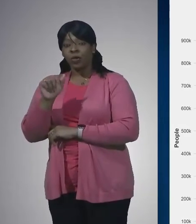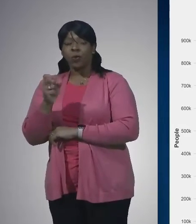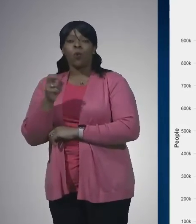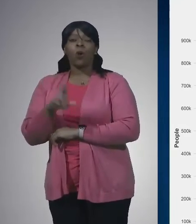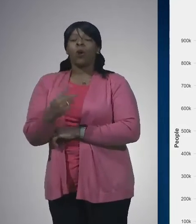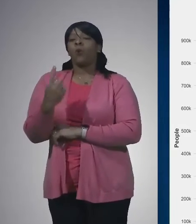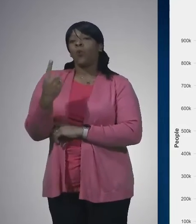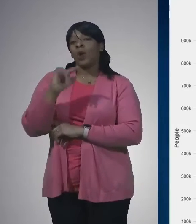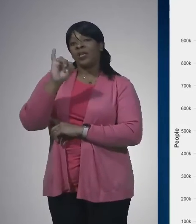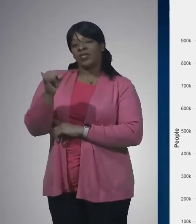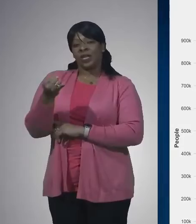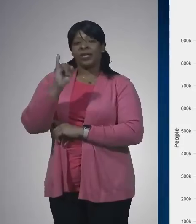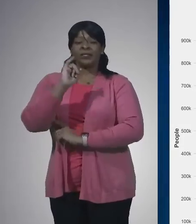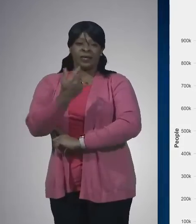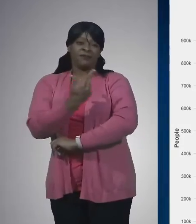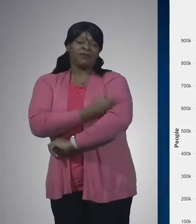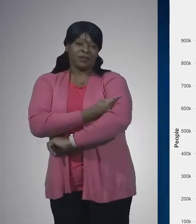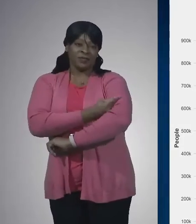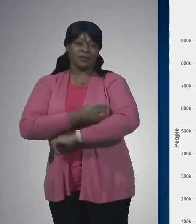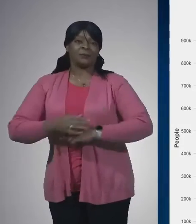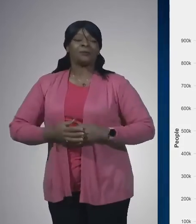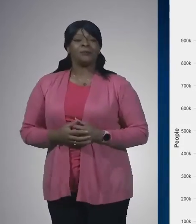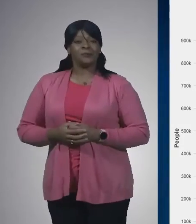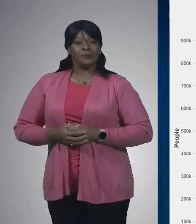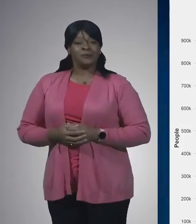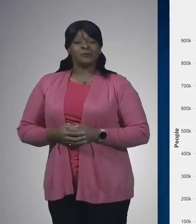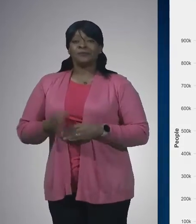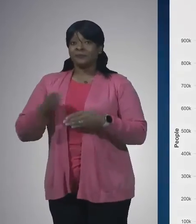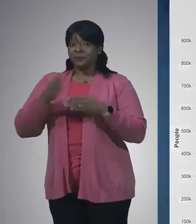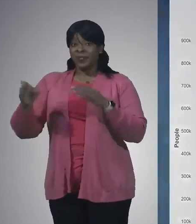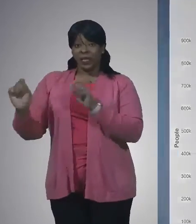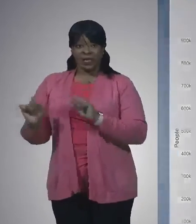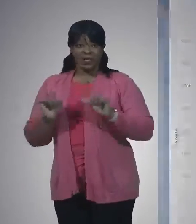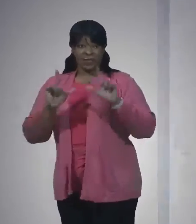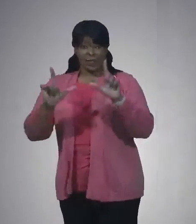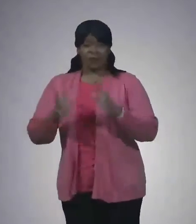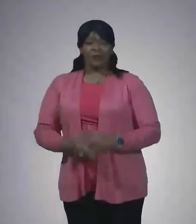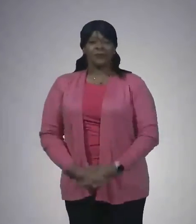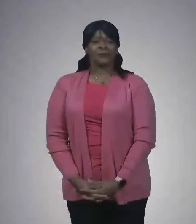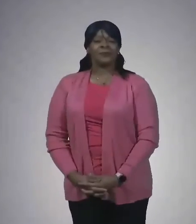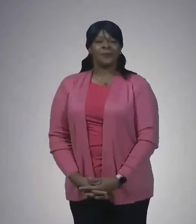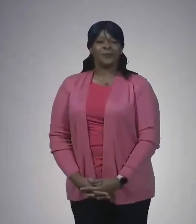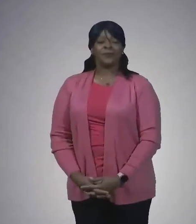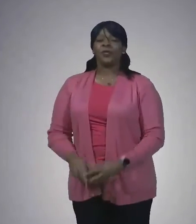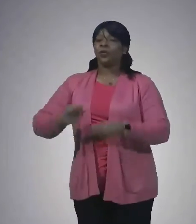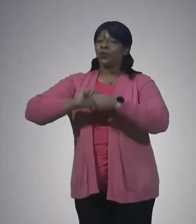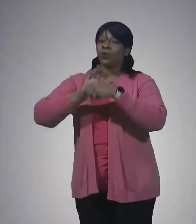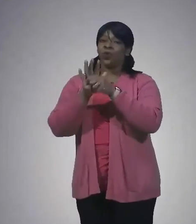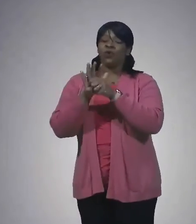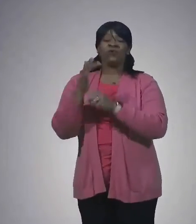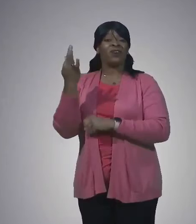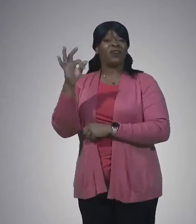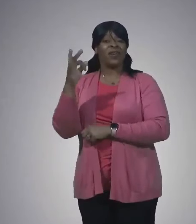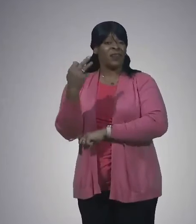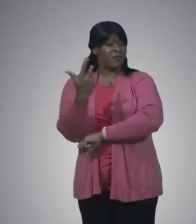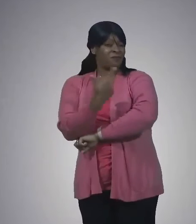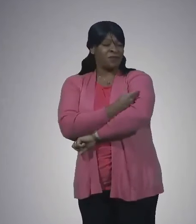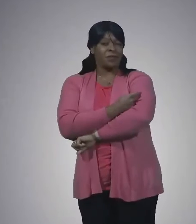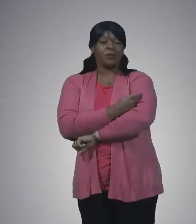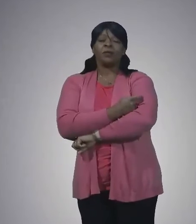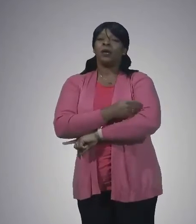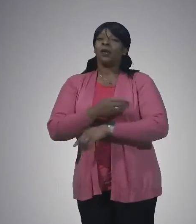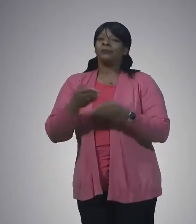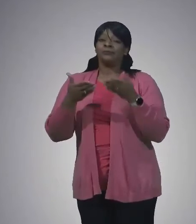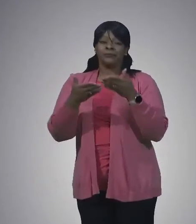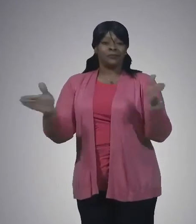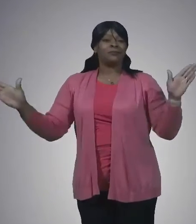or 1 J&J vaccine. That's the end of the slides. COVID-19 vaccines are widely available